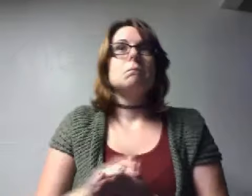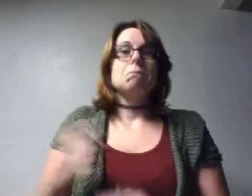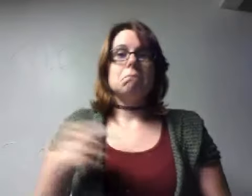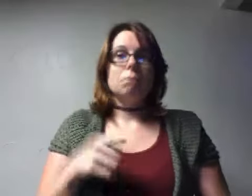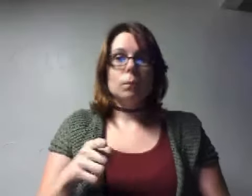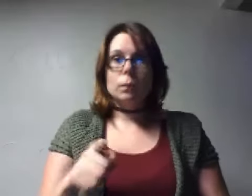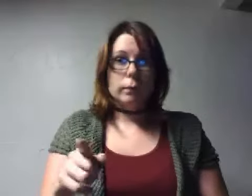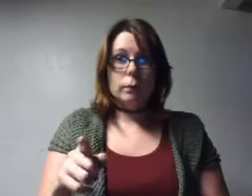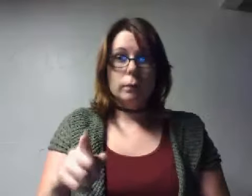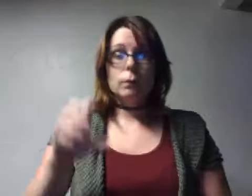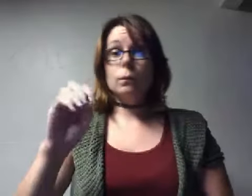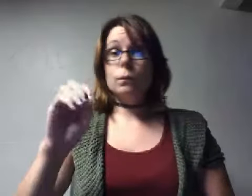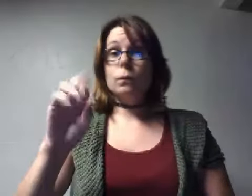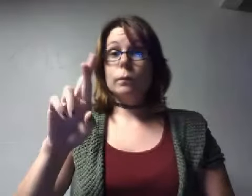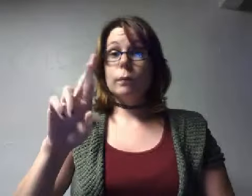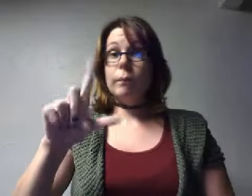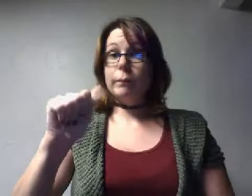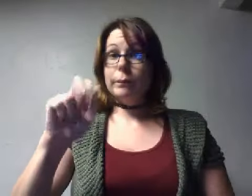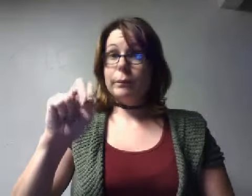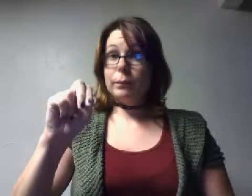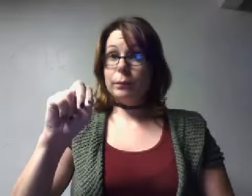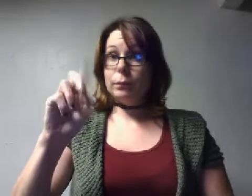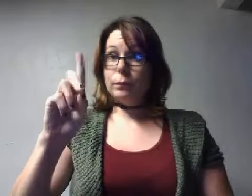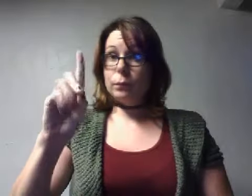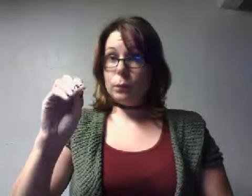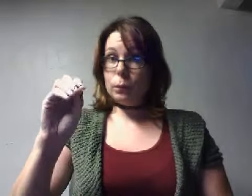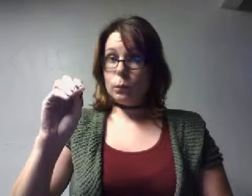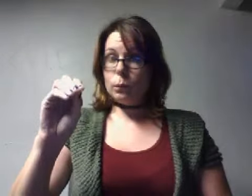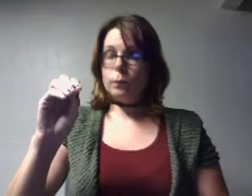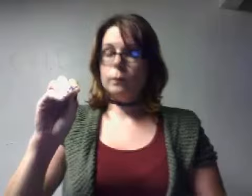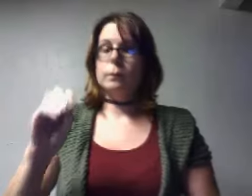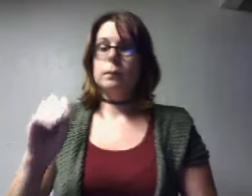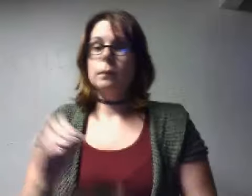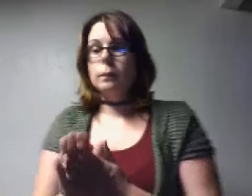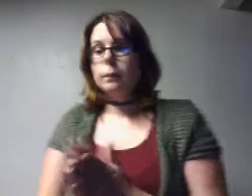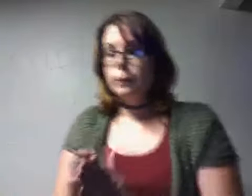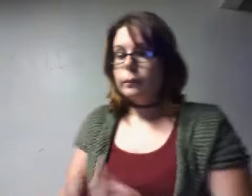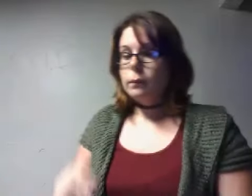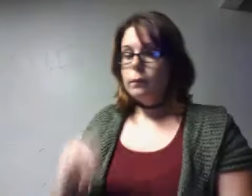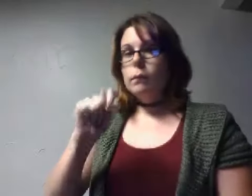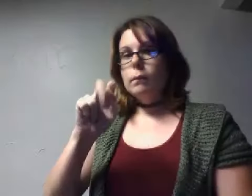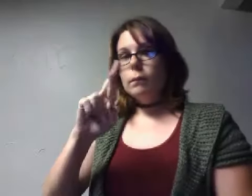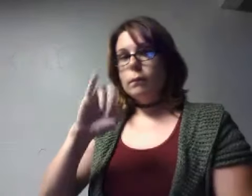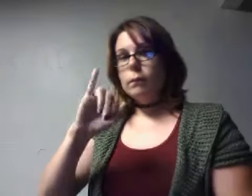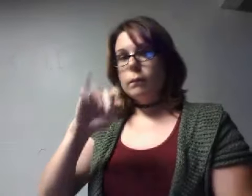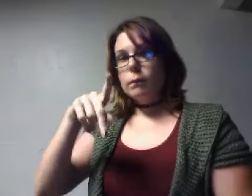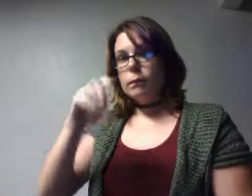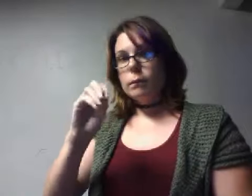where I'm from, Orlando. And he would set up his camera on the tripod, and he would wait for hours for